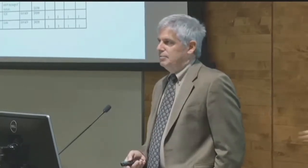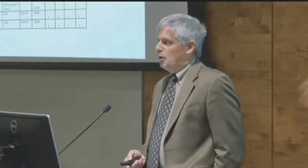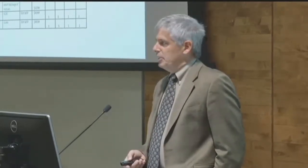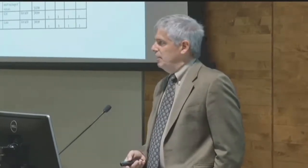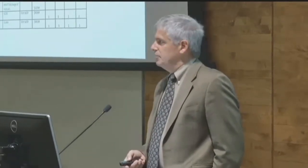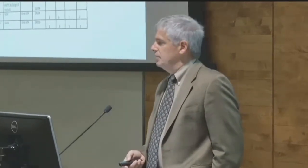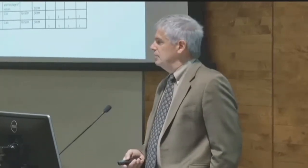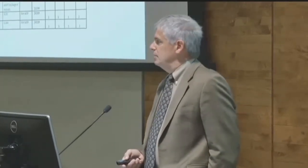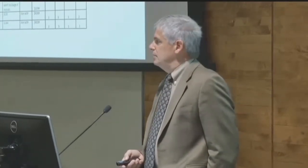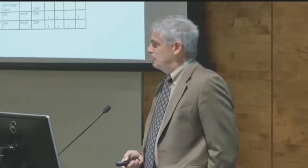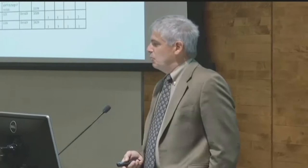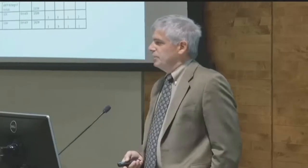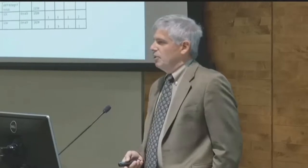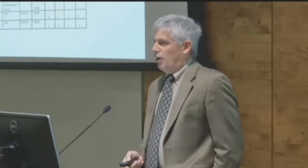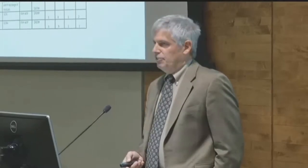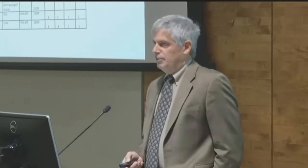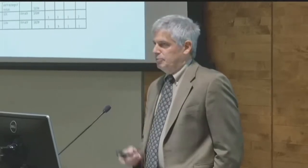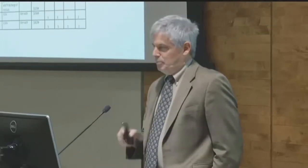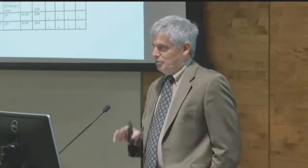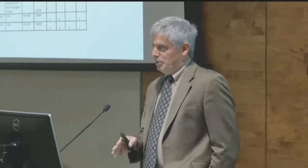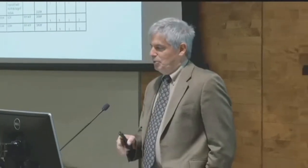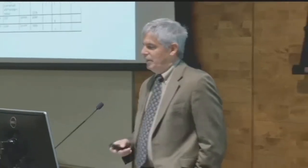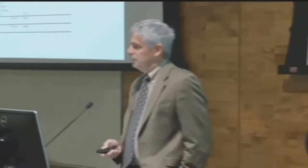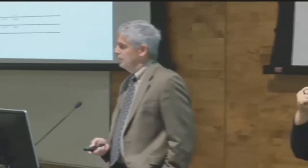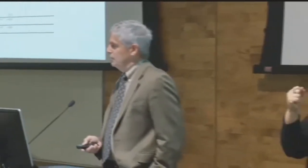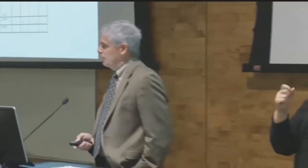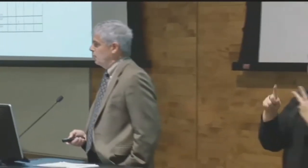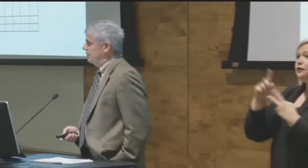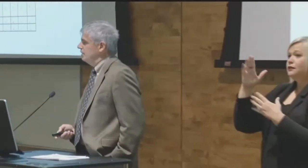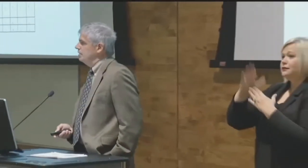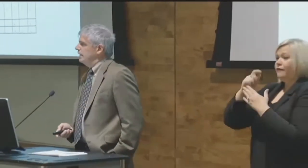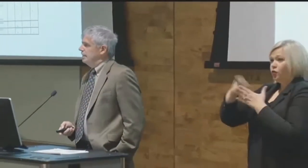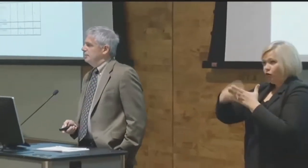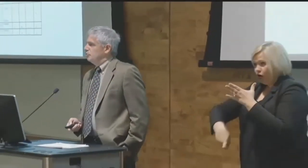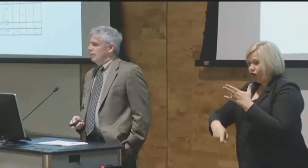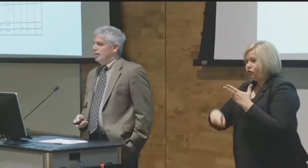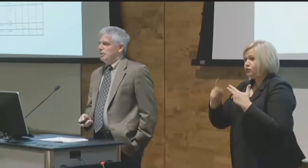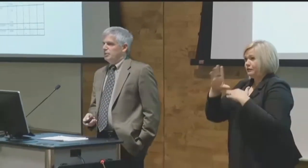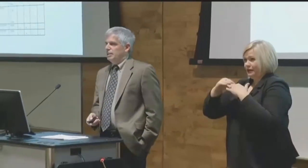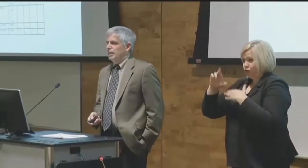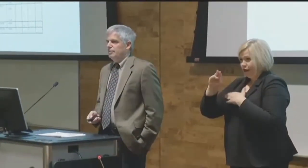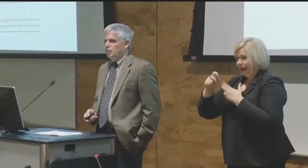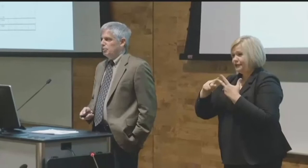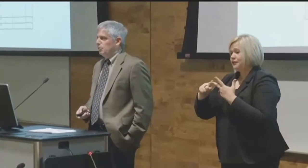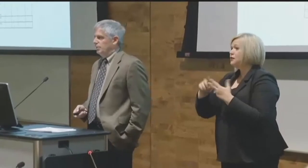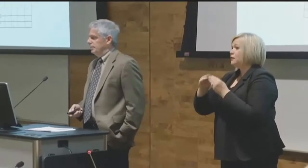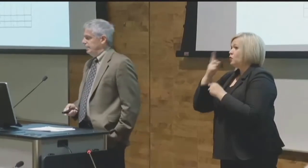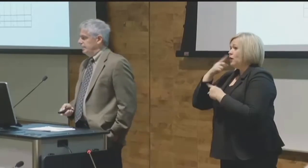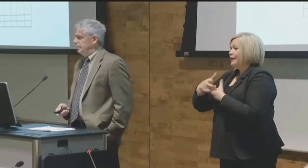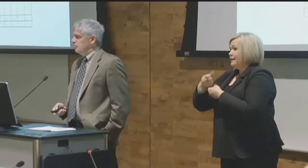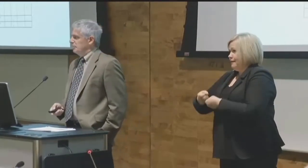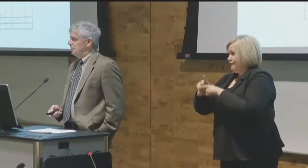one, public health, number one cost, which means minimal rates, number one in reliability, and number